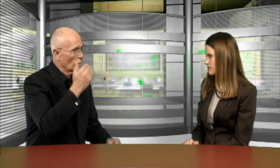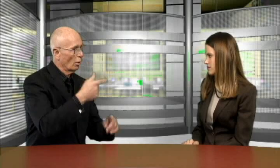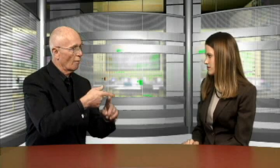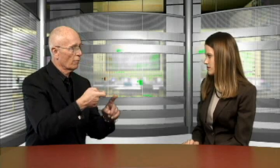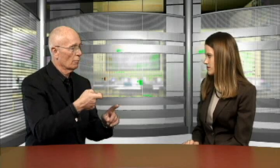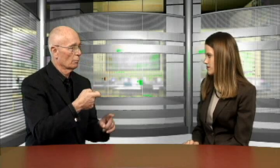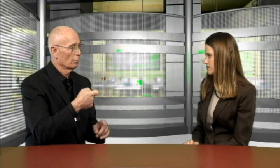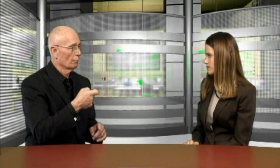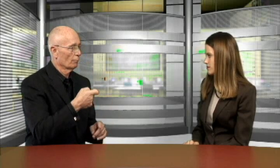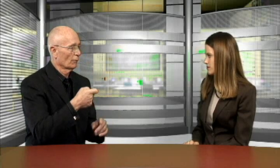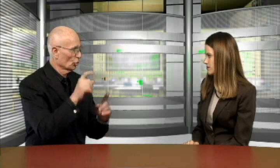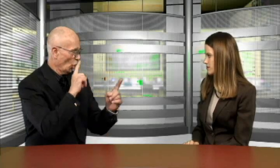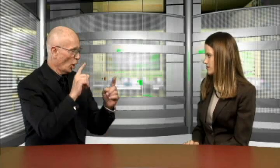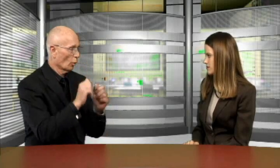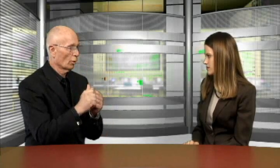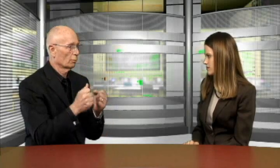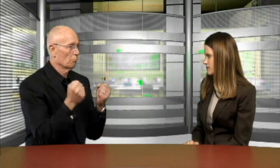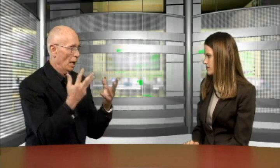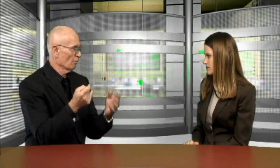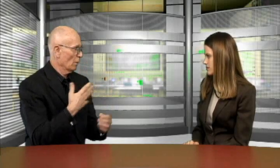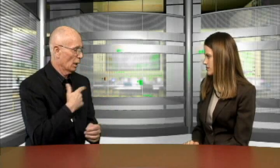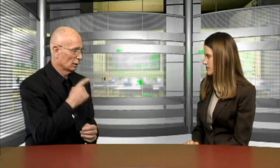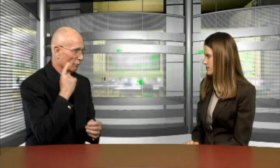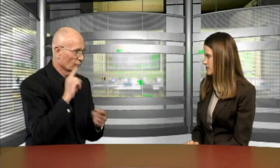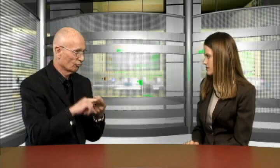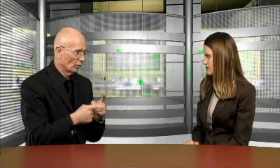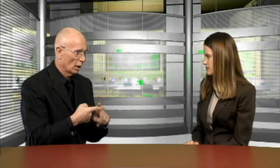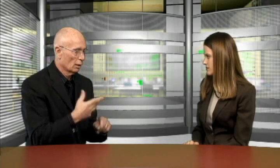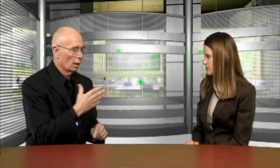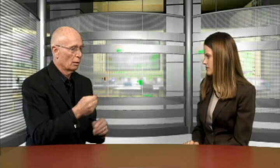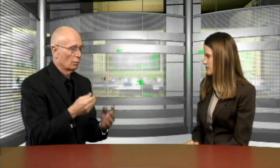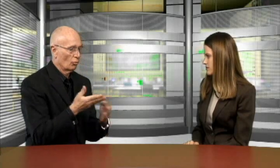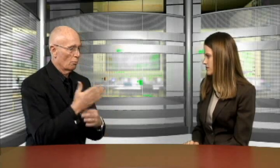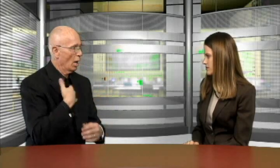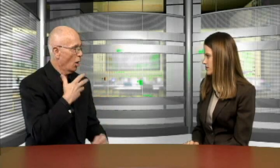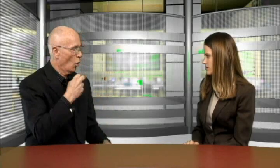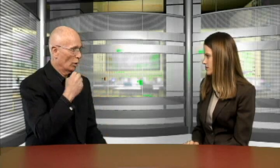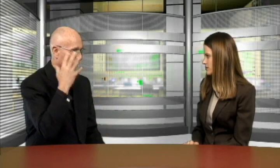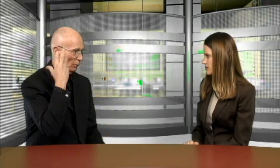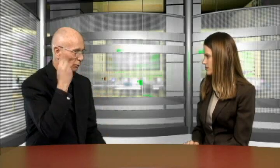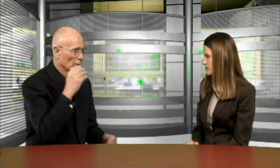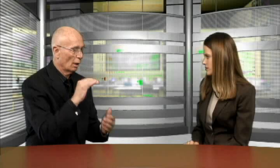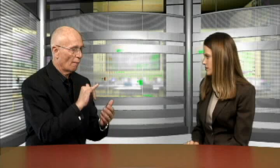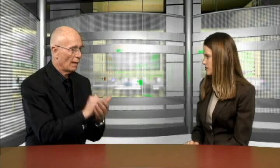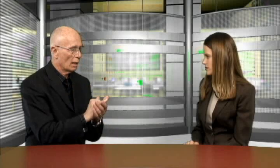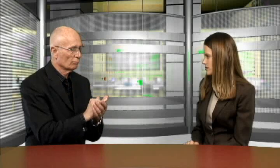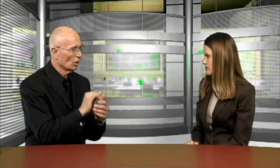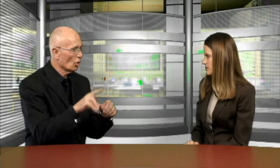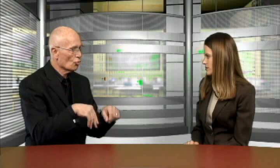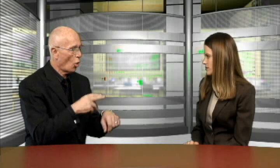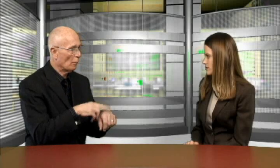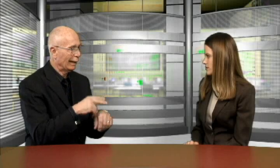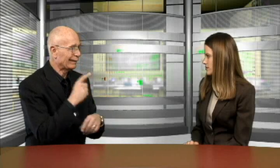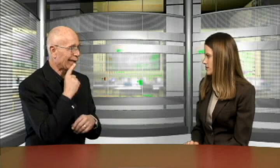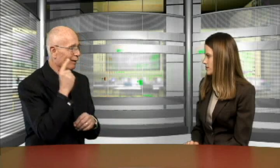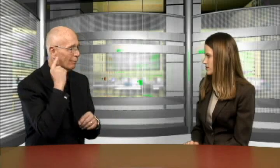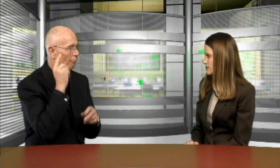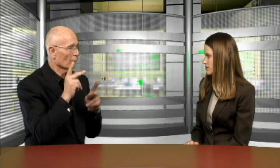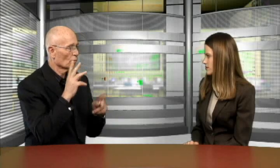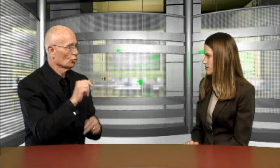I know from talking with many of my deaf friends and through my own experiences that